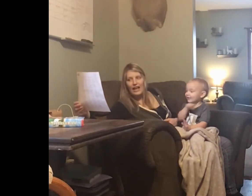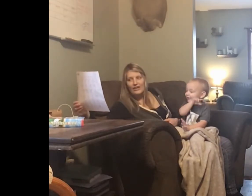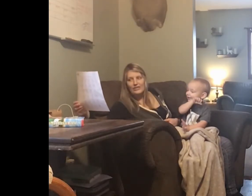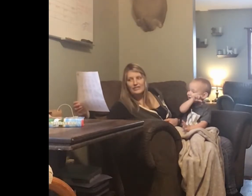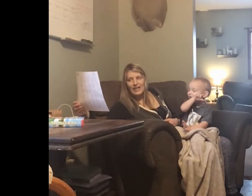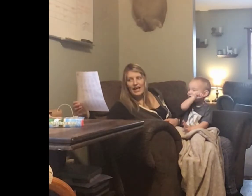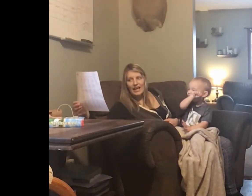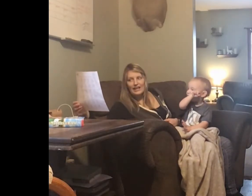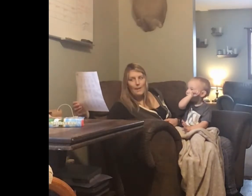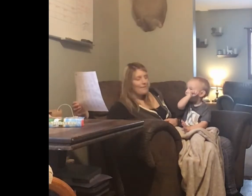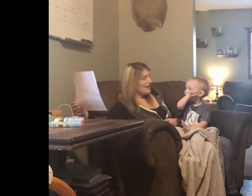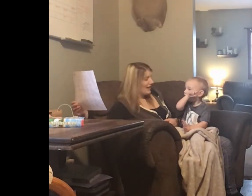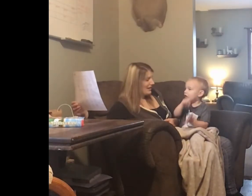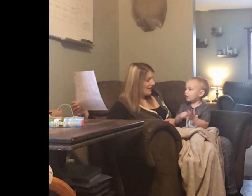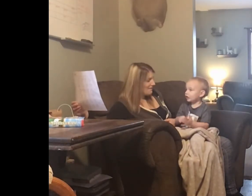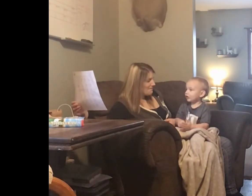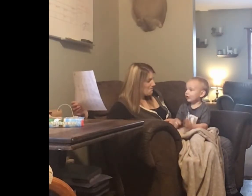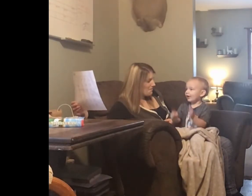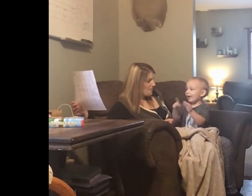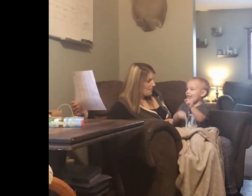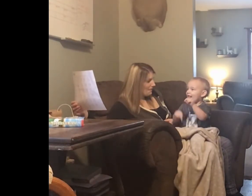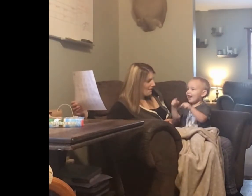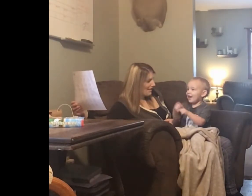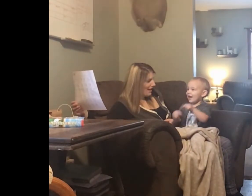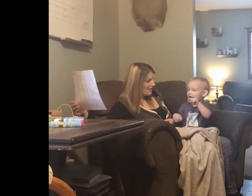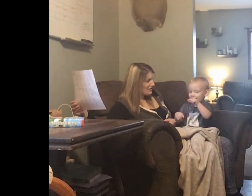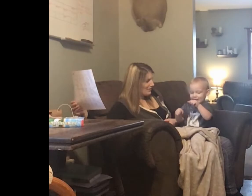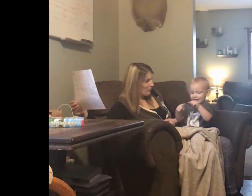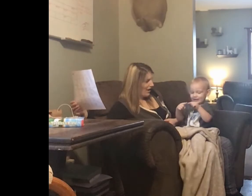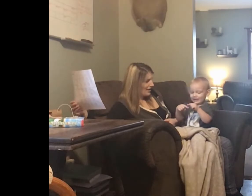you sign banana? How do you sign bread?